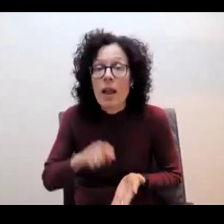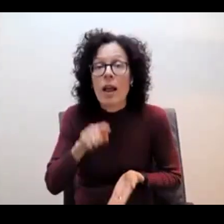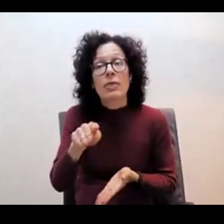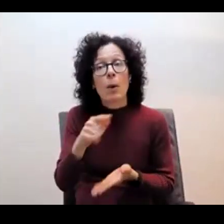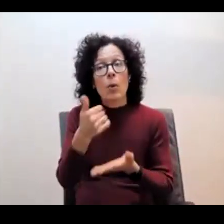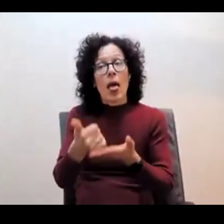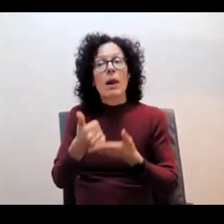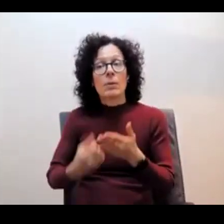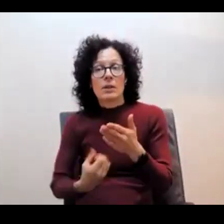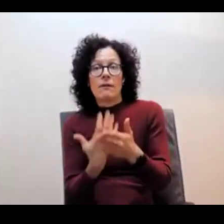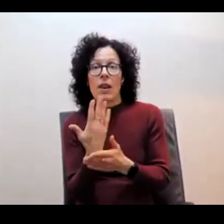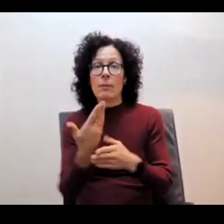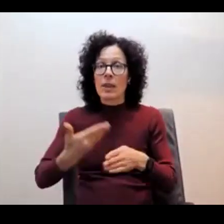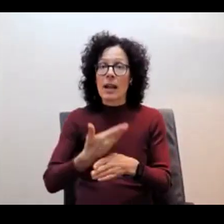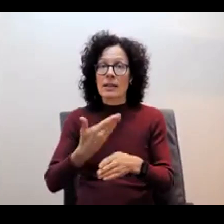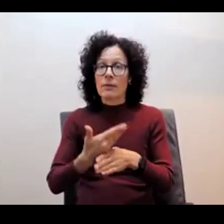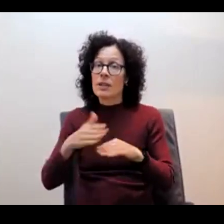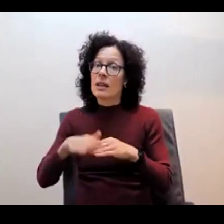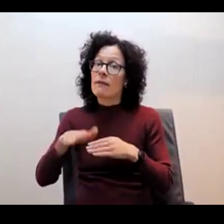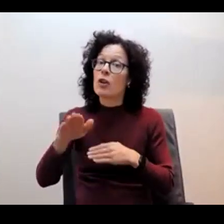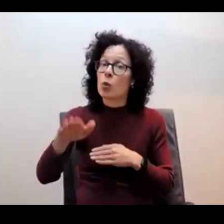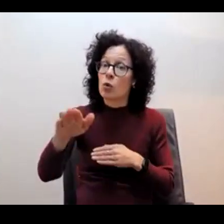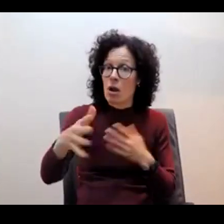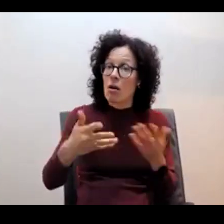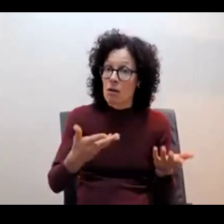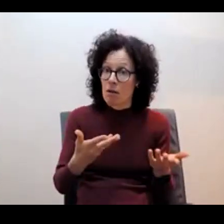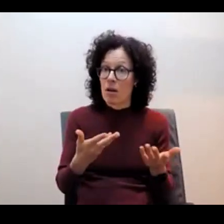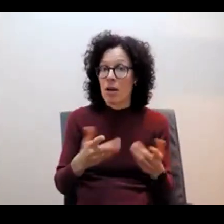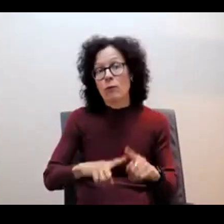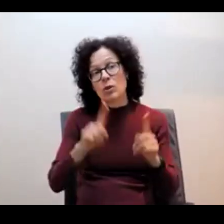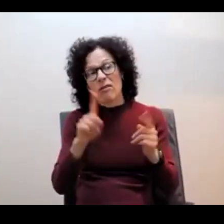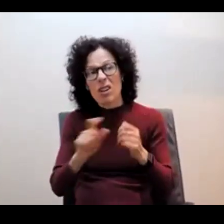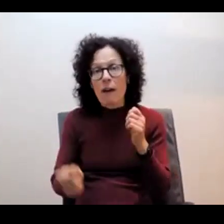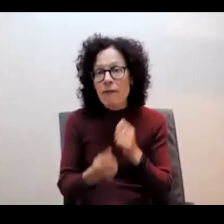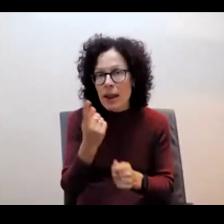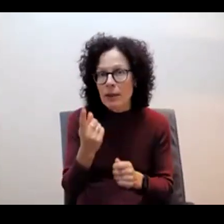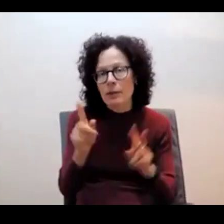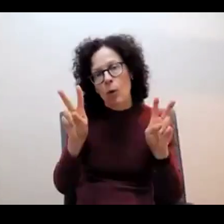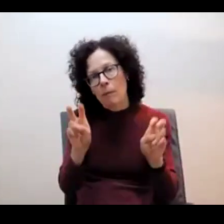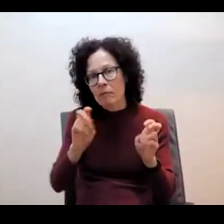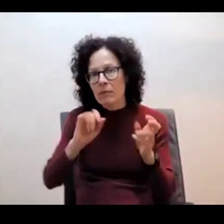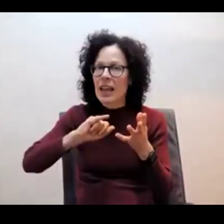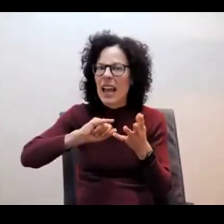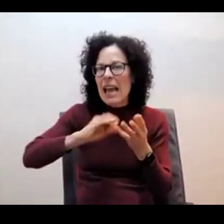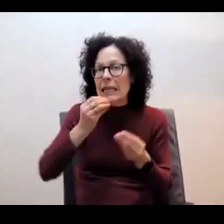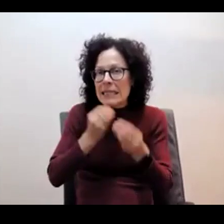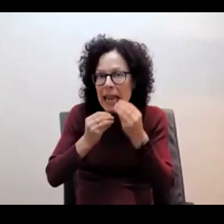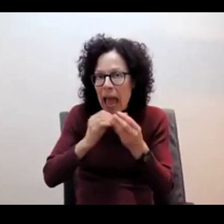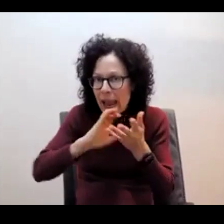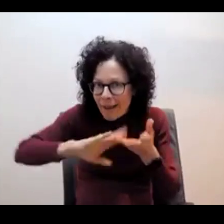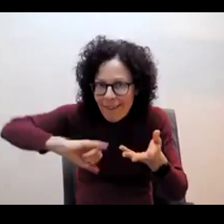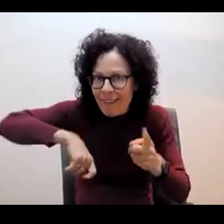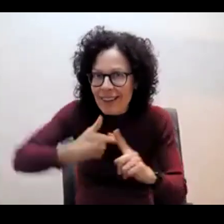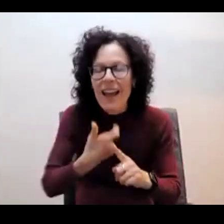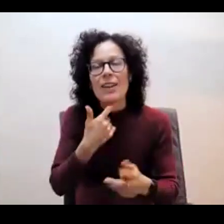us develop the activities for any future kind of events or snacks that we might do, and help us also understand and